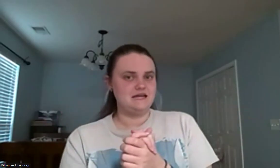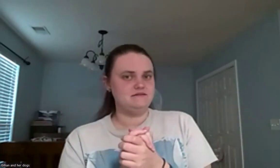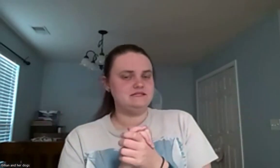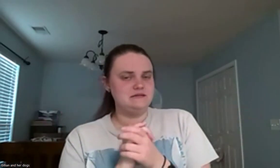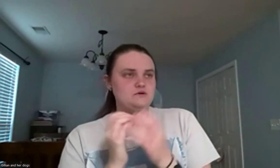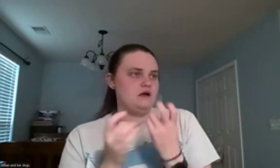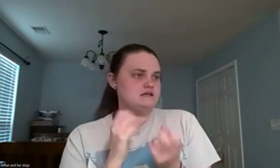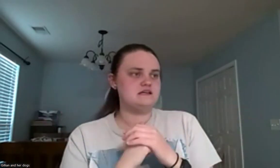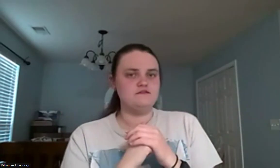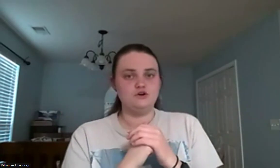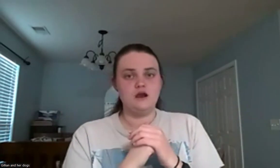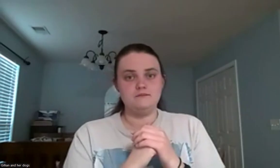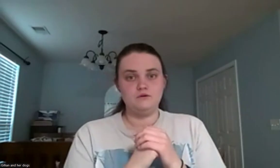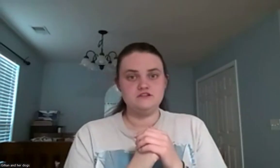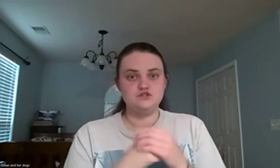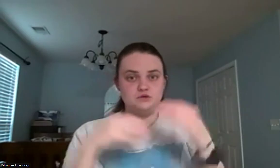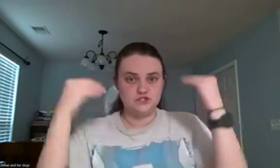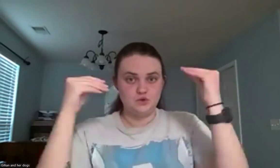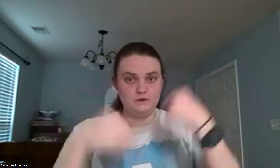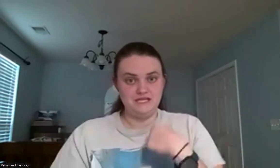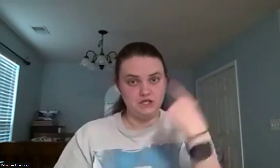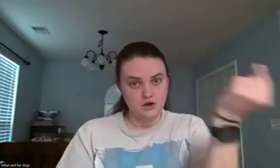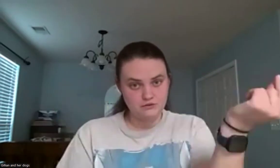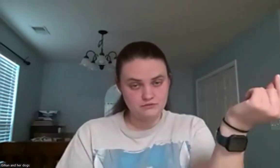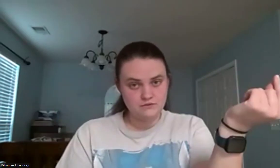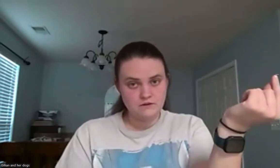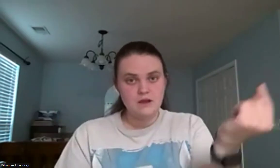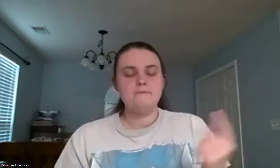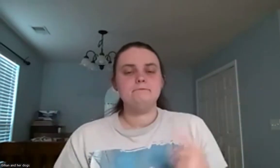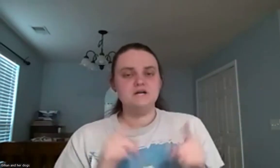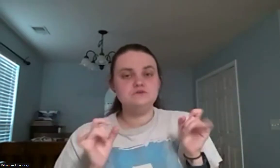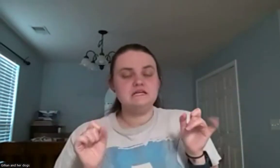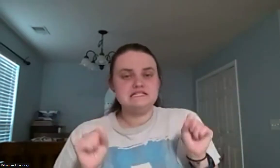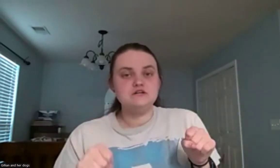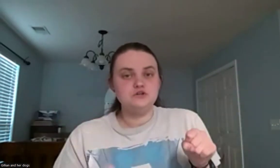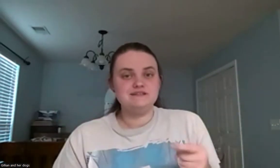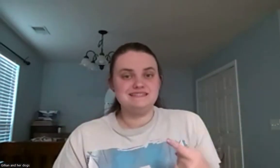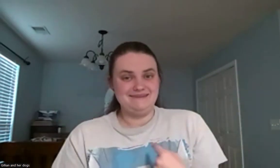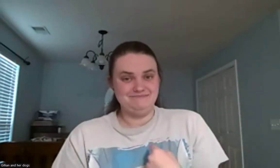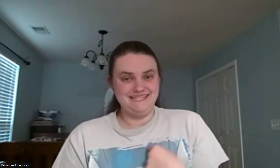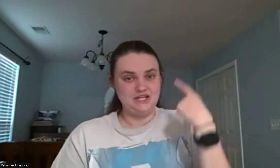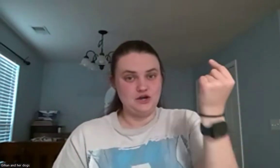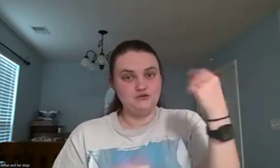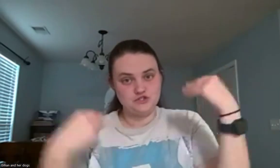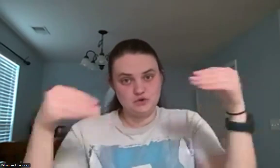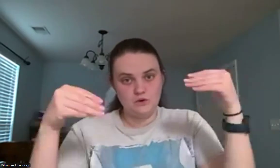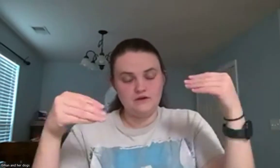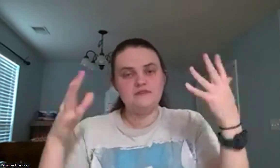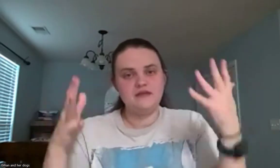the typical ASL for I'm going to the store is store me go. But it's still, you can say me go store. That is